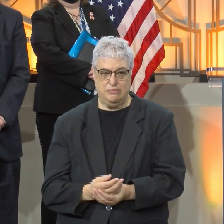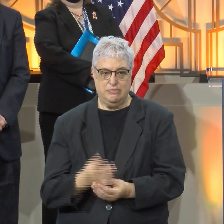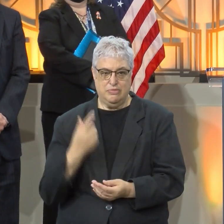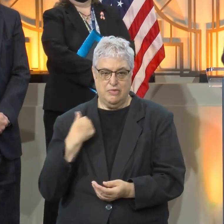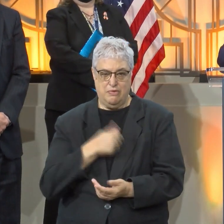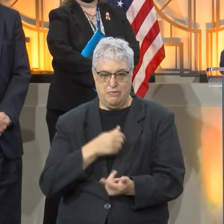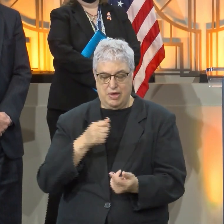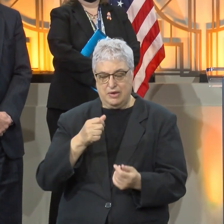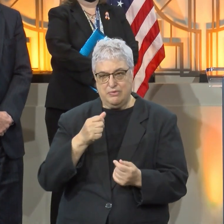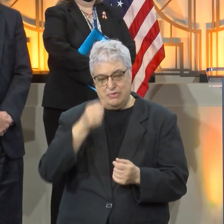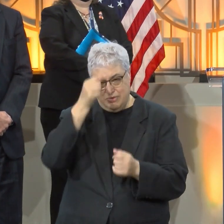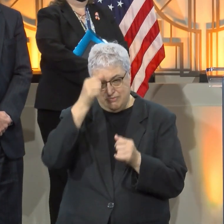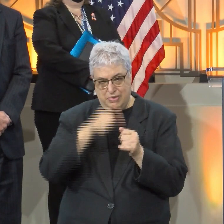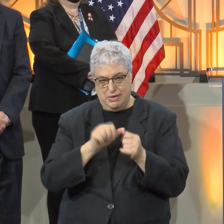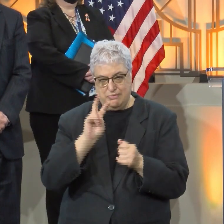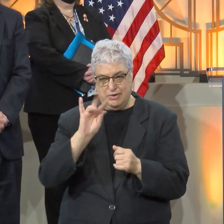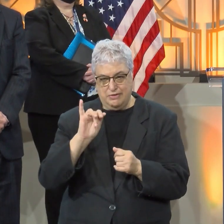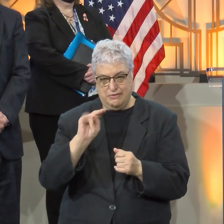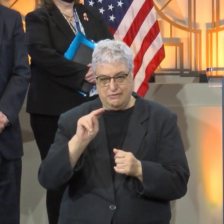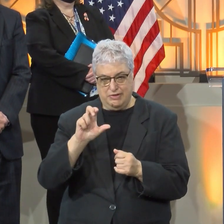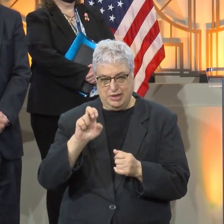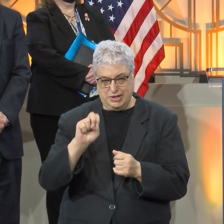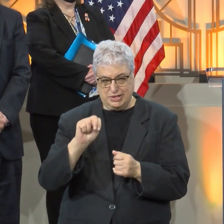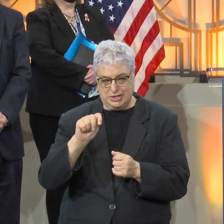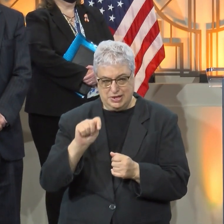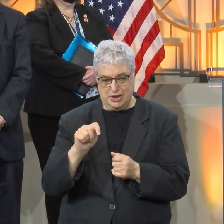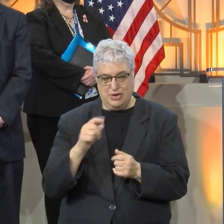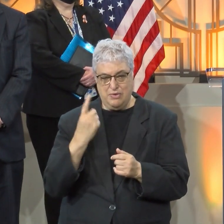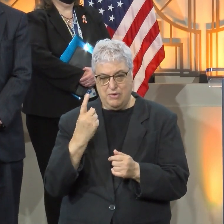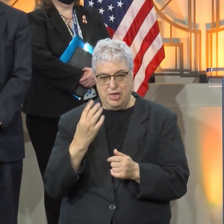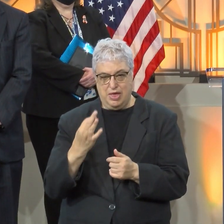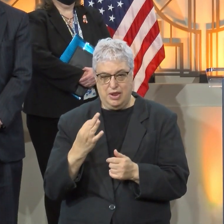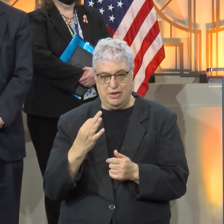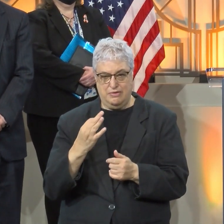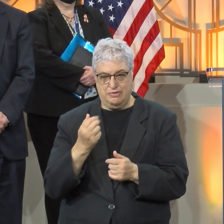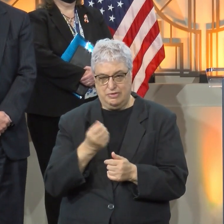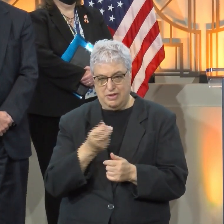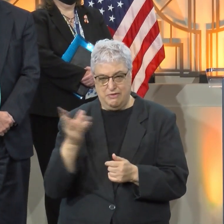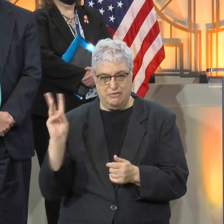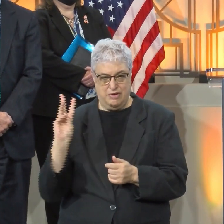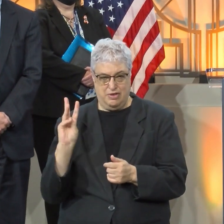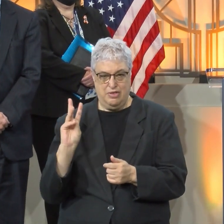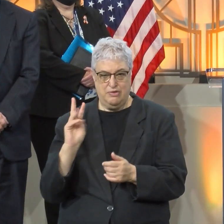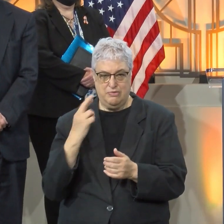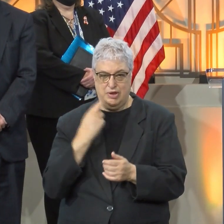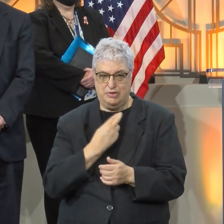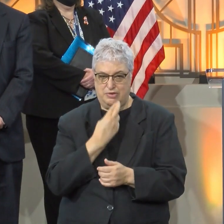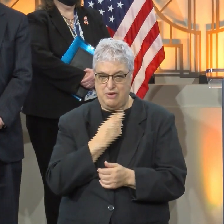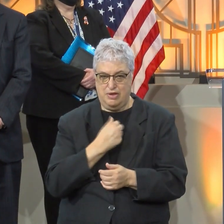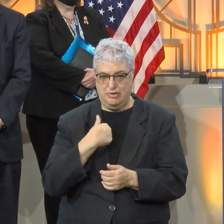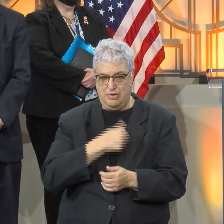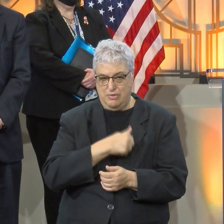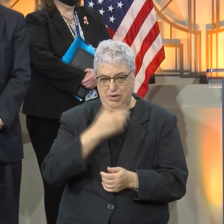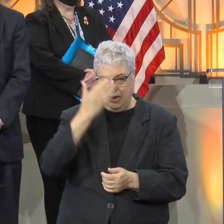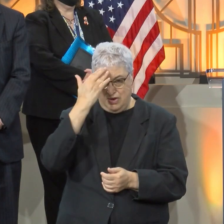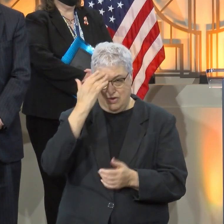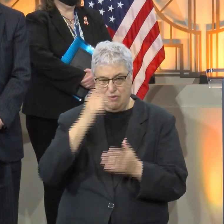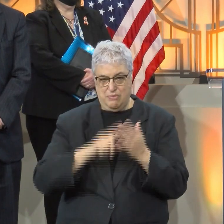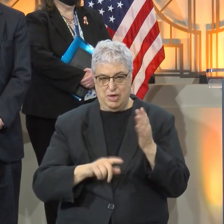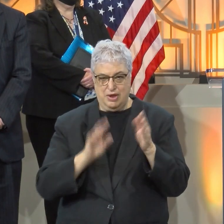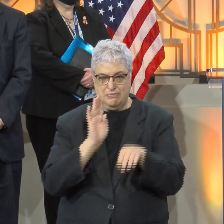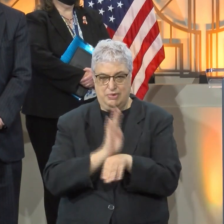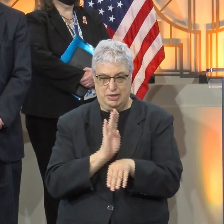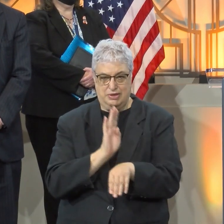remember Vincent. For many of us who've been to at least one of the several restaurants, we know what a